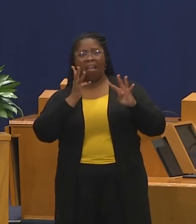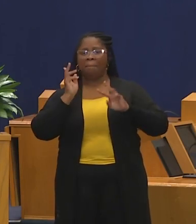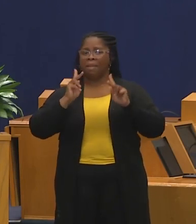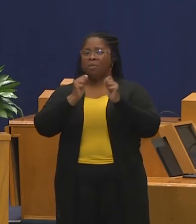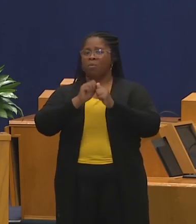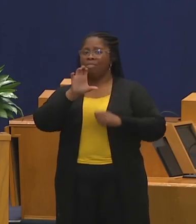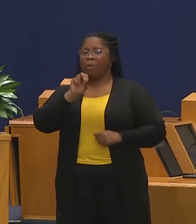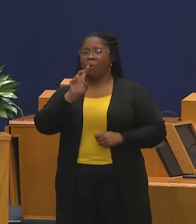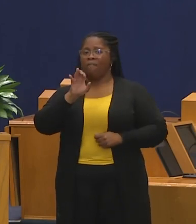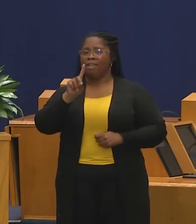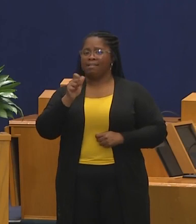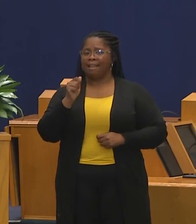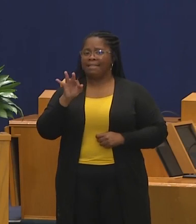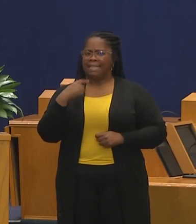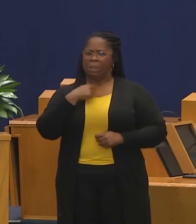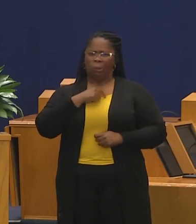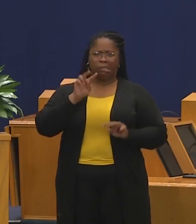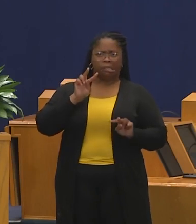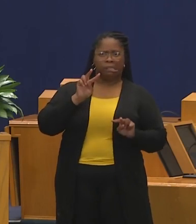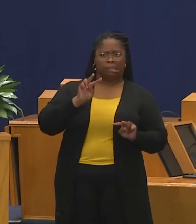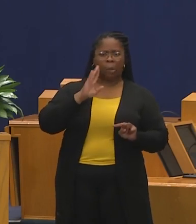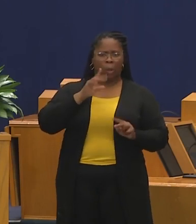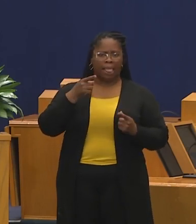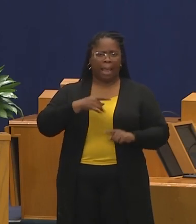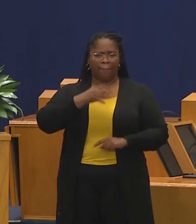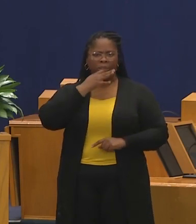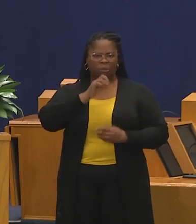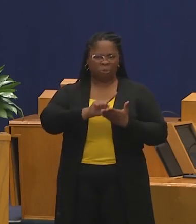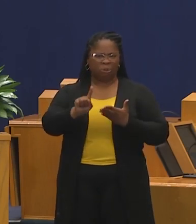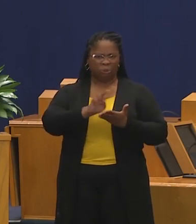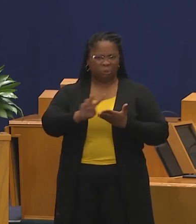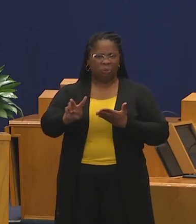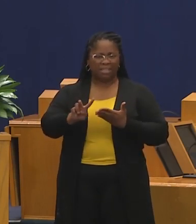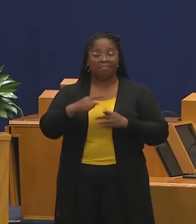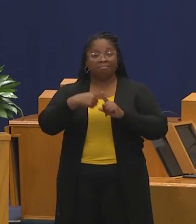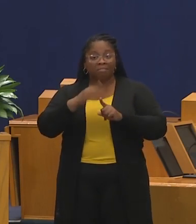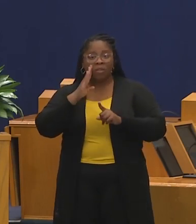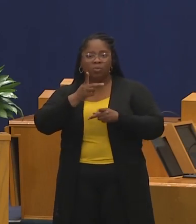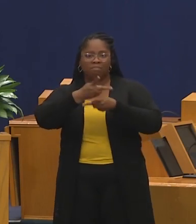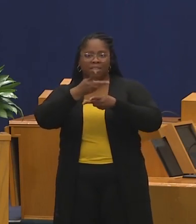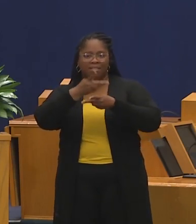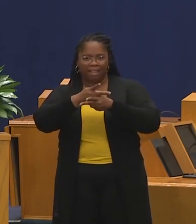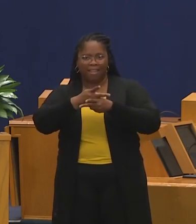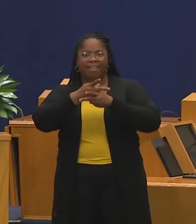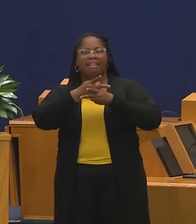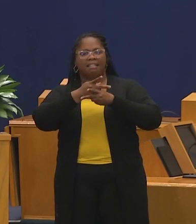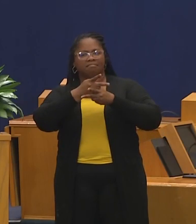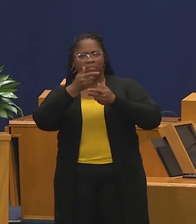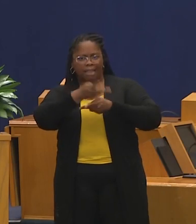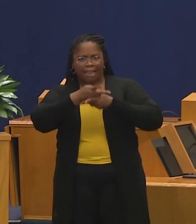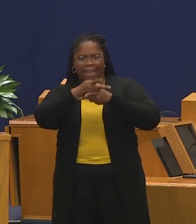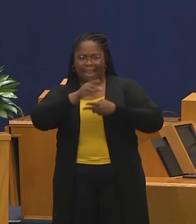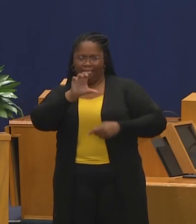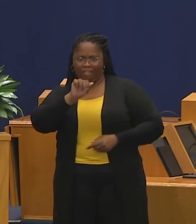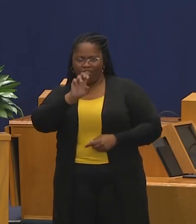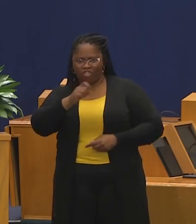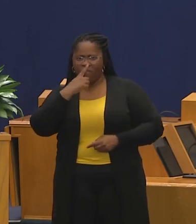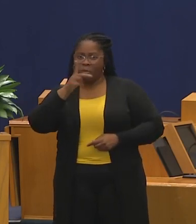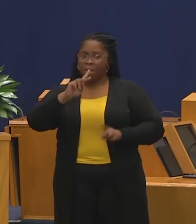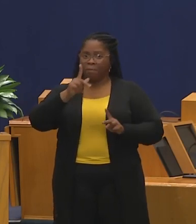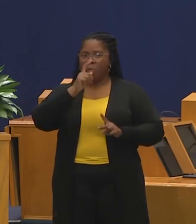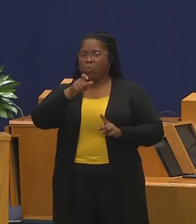COVID-19 that we anticipate will come in the coming weeks, in addition to being able to maintain care in hospitalized settings for individuals